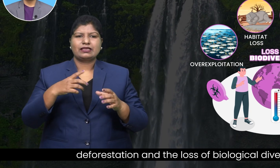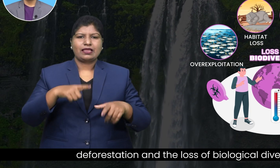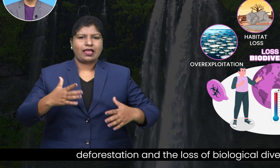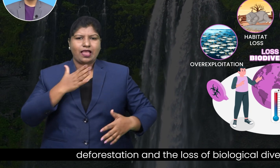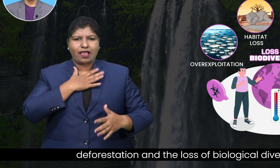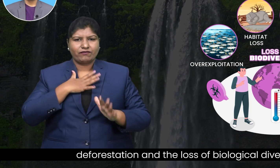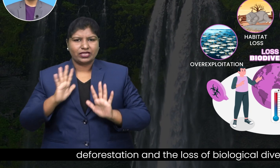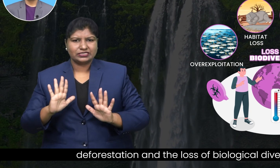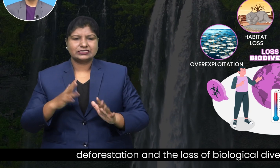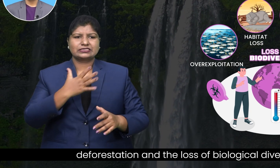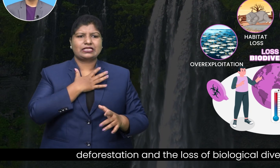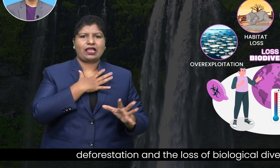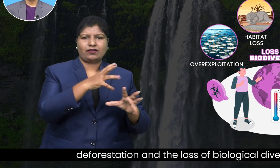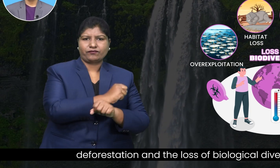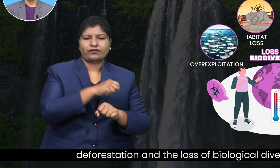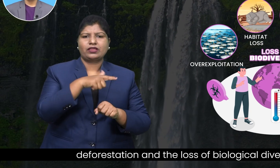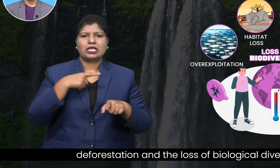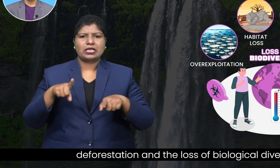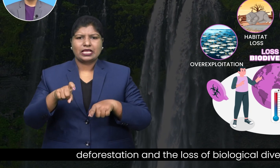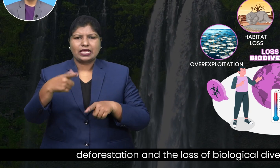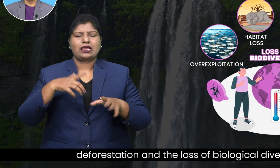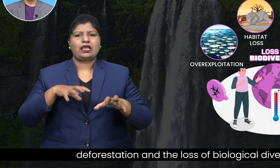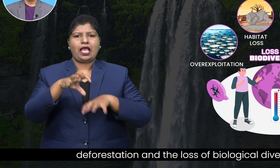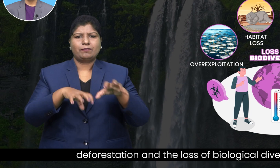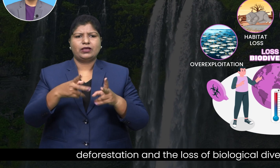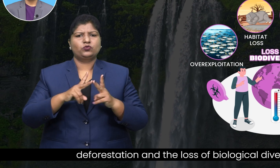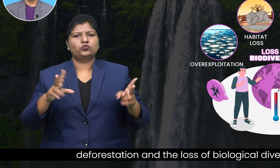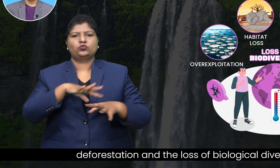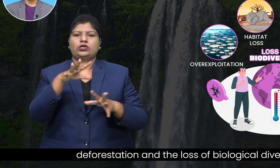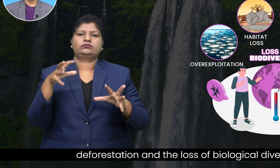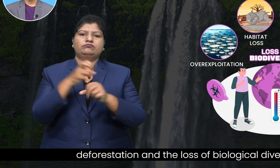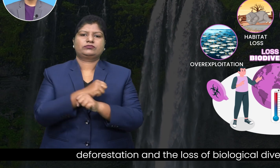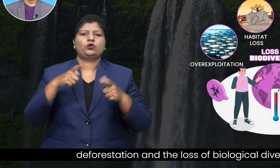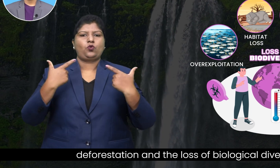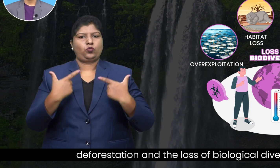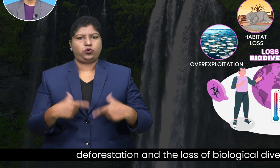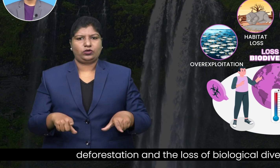diversity.